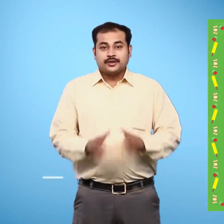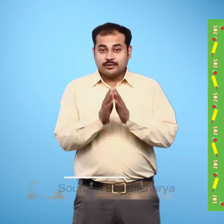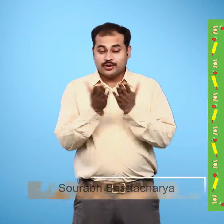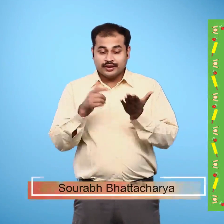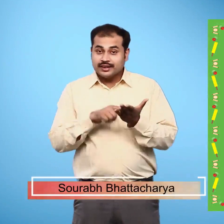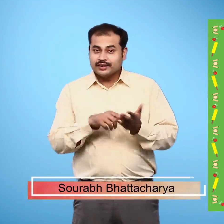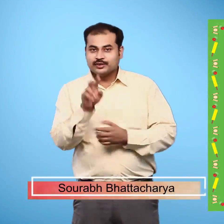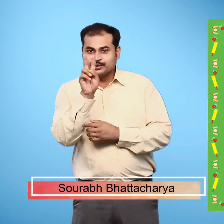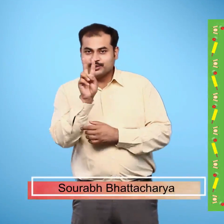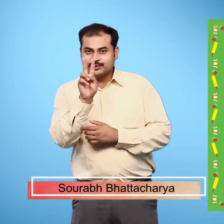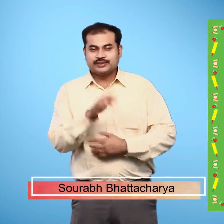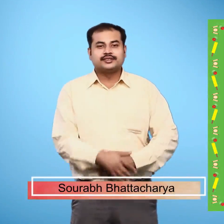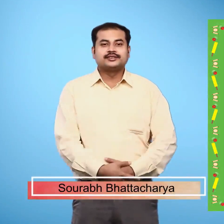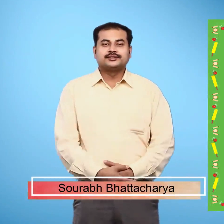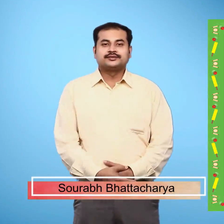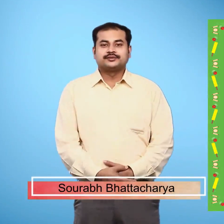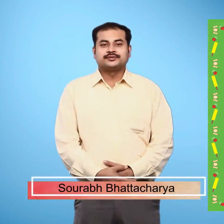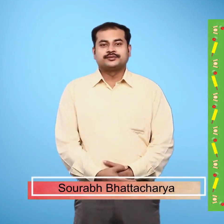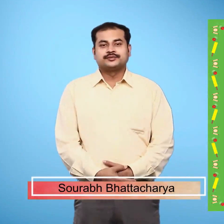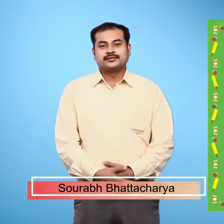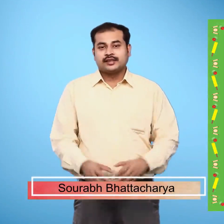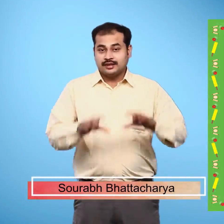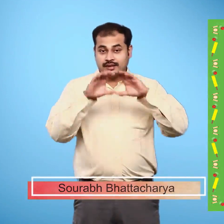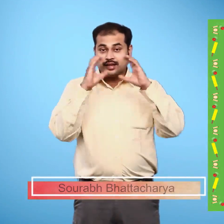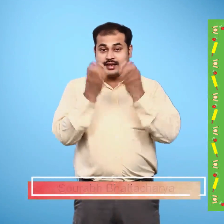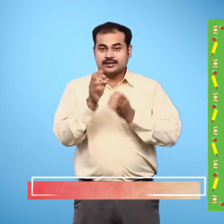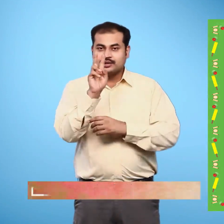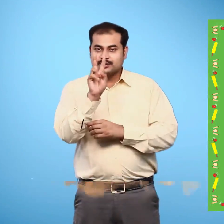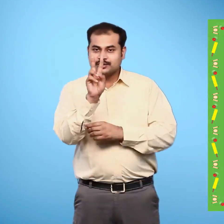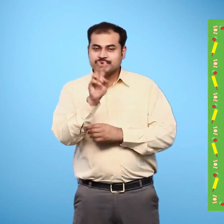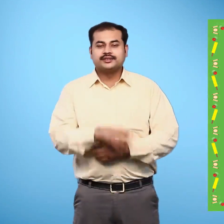Book 2. Textbook of Mathematics for Class 2.